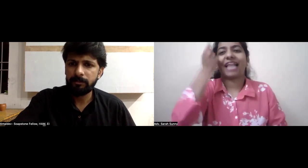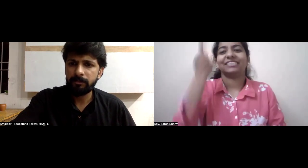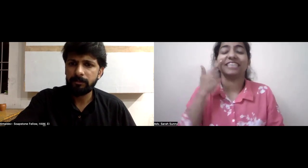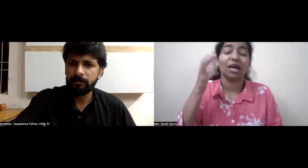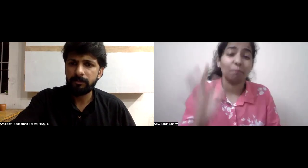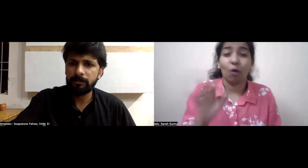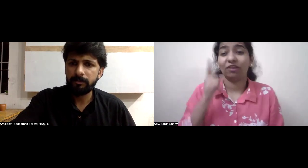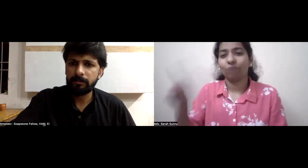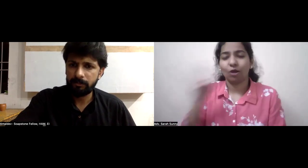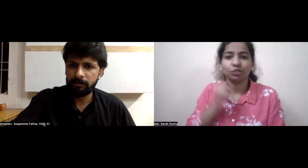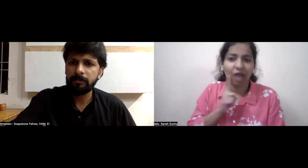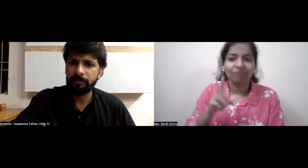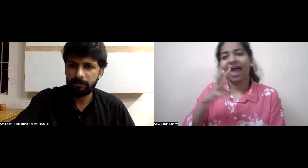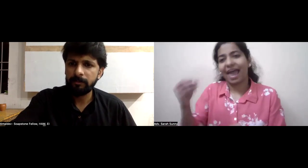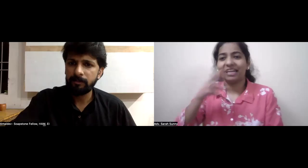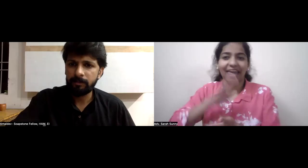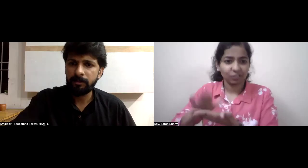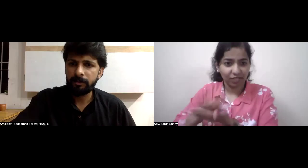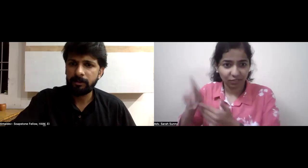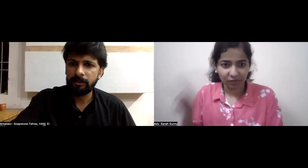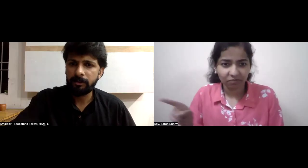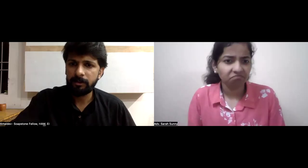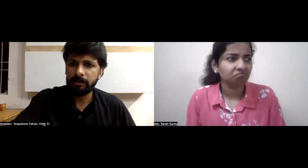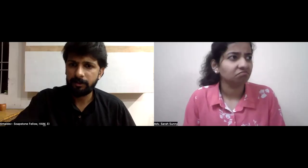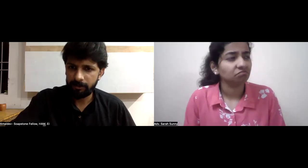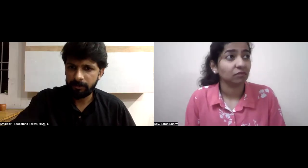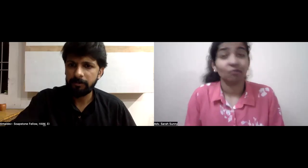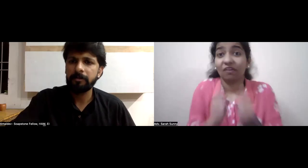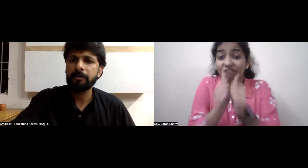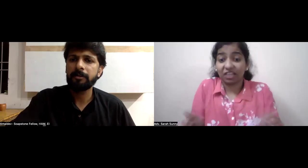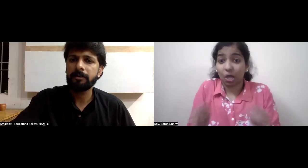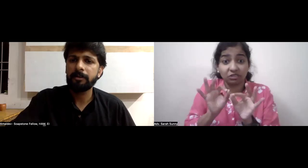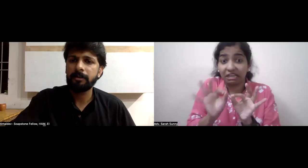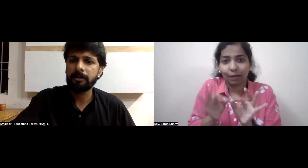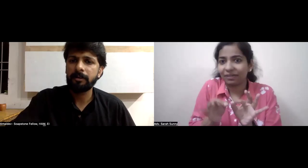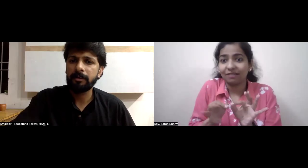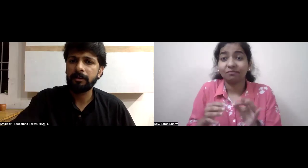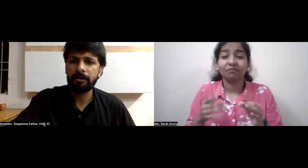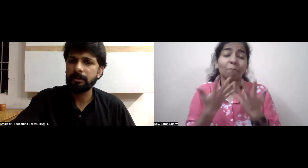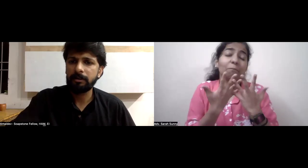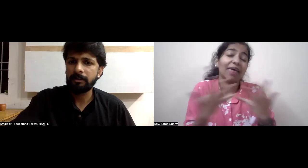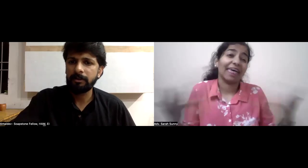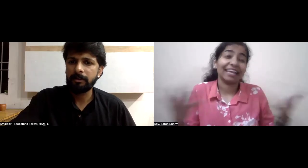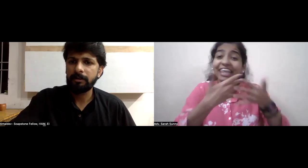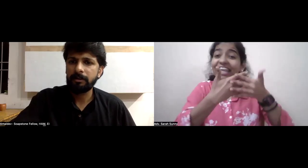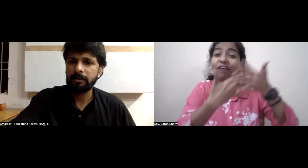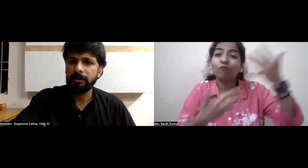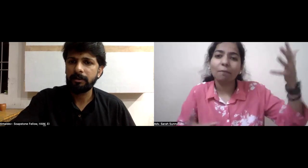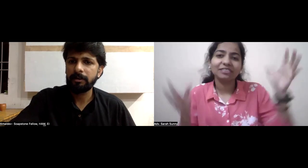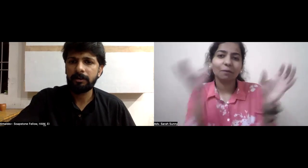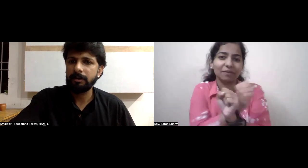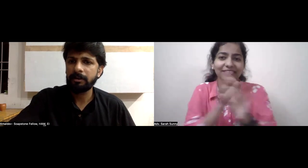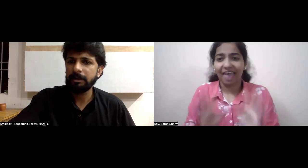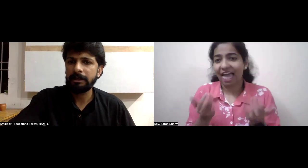so that deaf people will be able to have full access to all the proceedings in court.